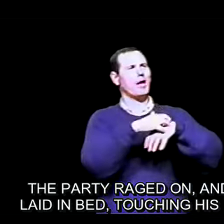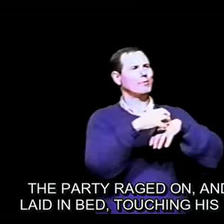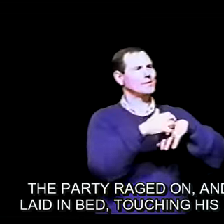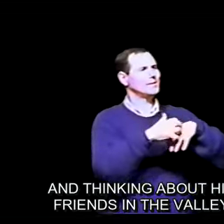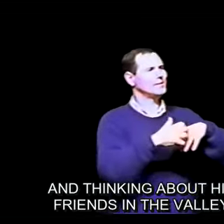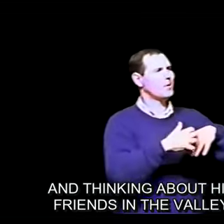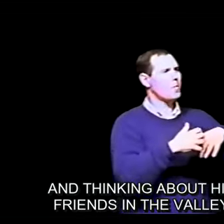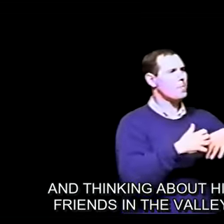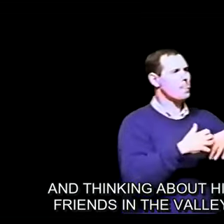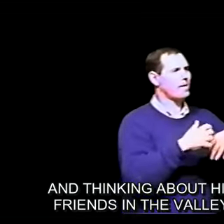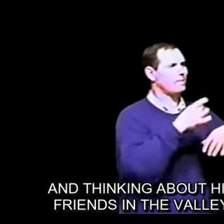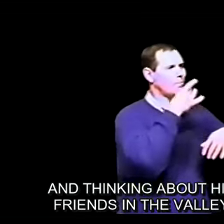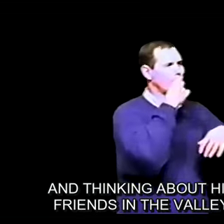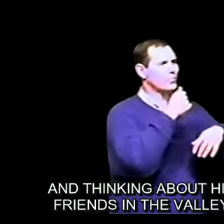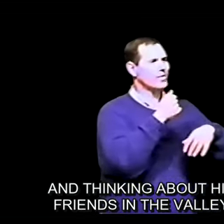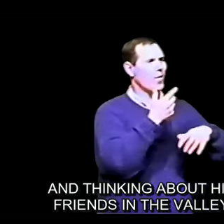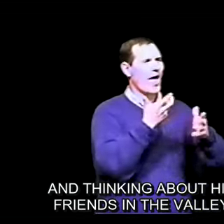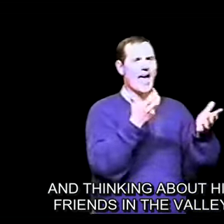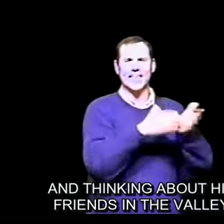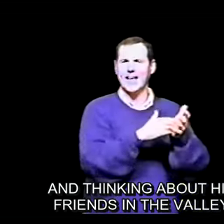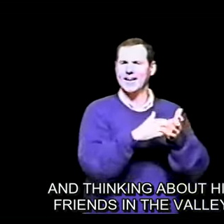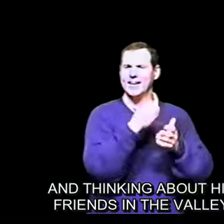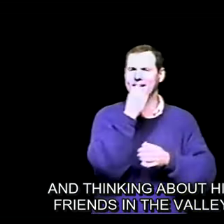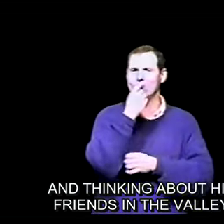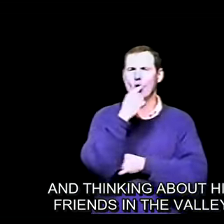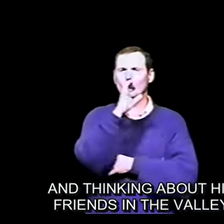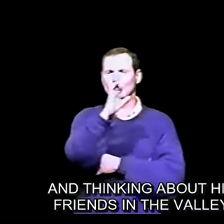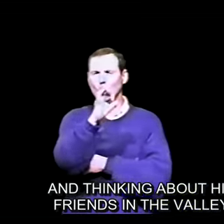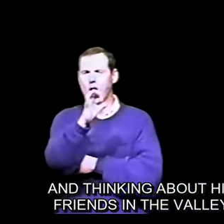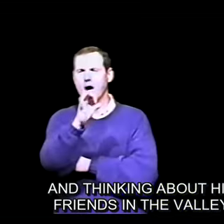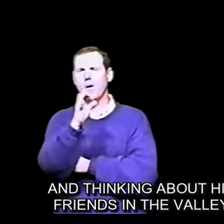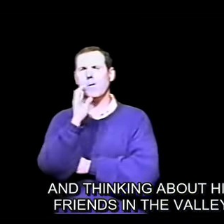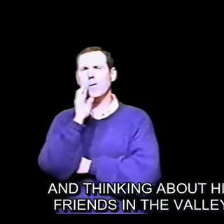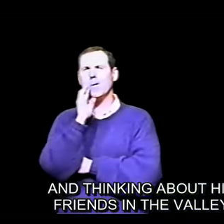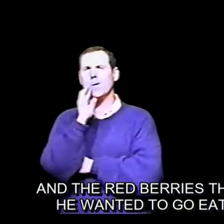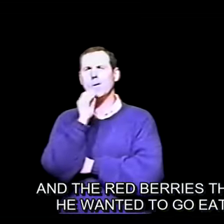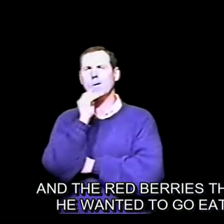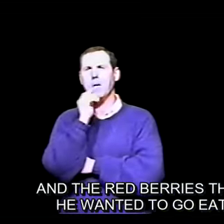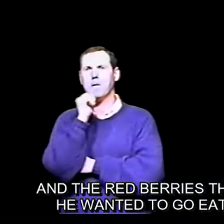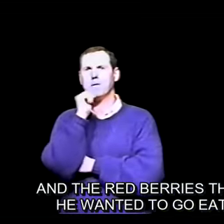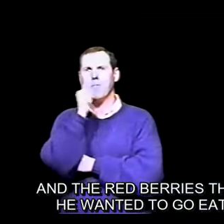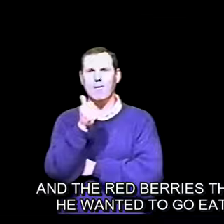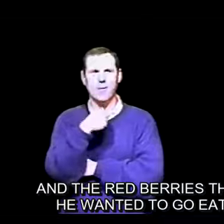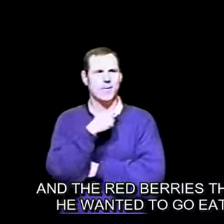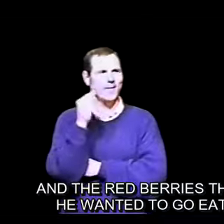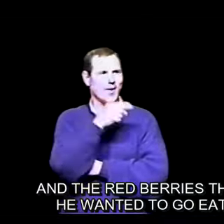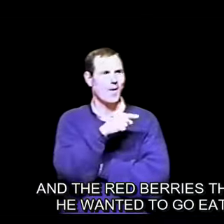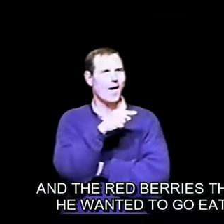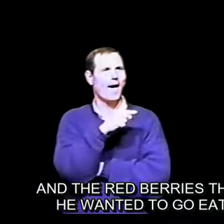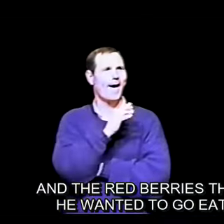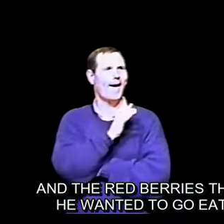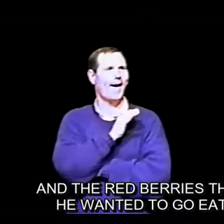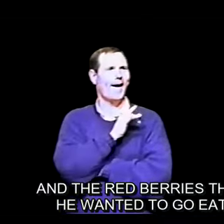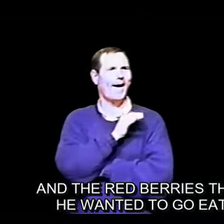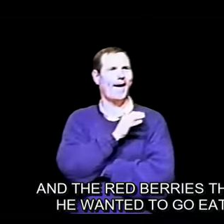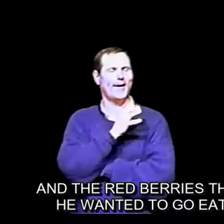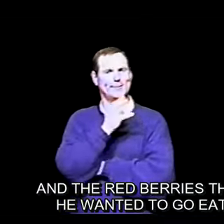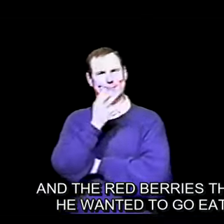about his friends in the valley and the red berries that he wanted to go eat and the singing